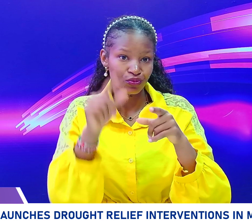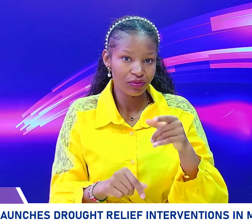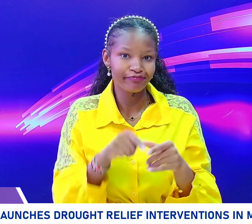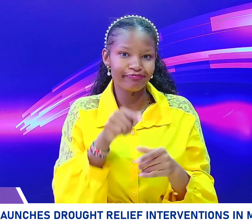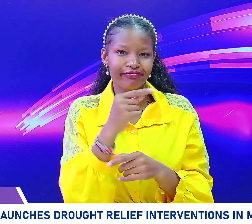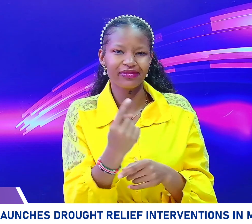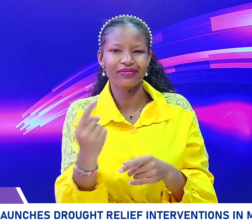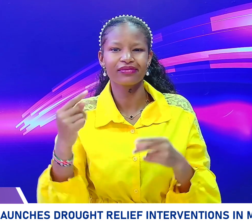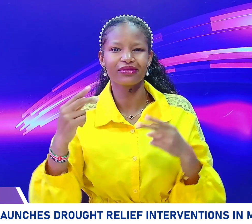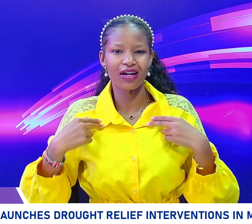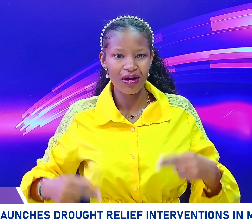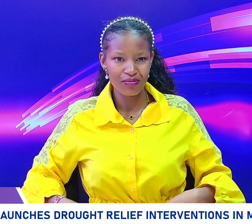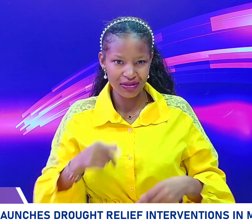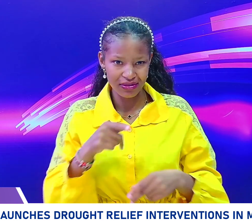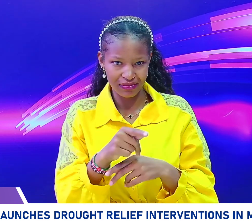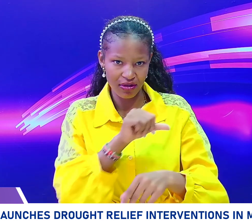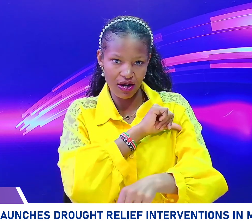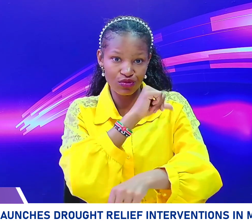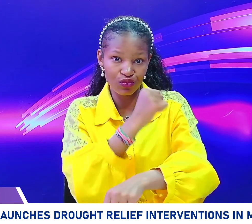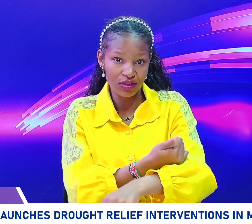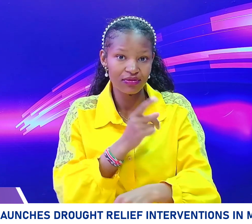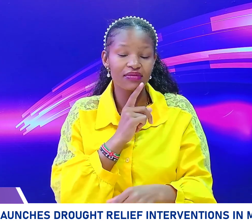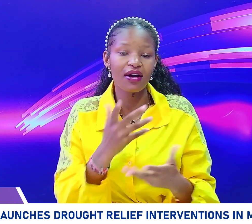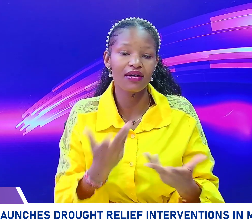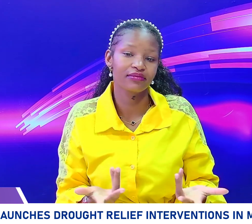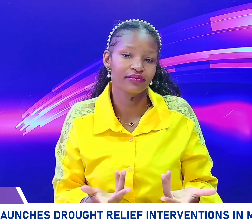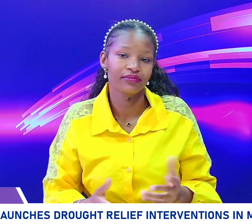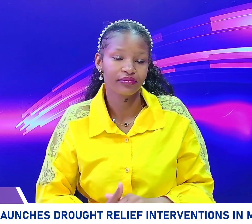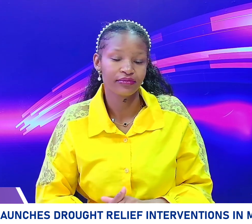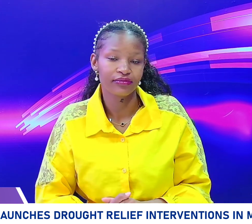water assistance aimed at easing the humanitarian situation.